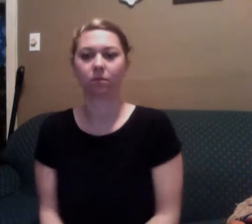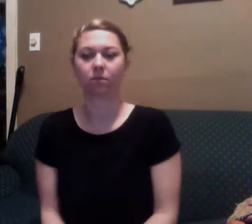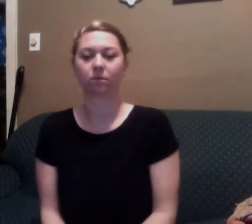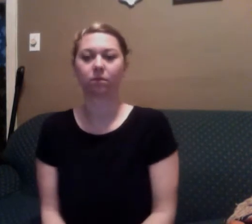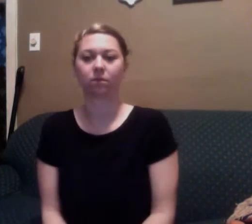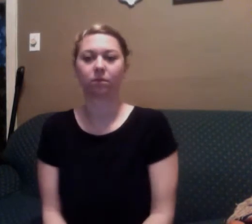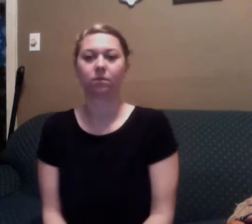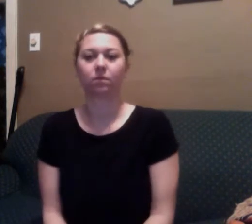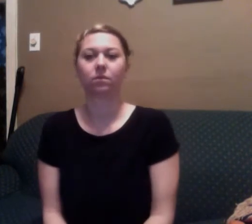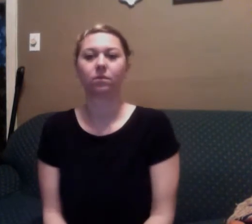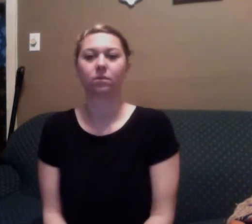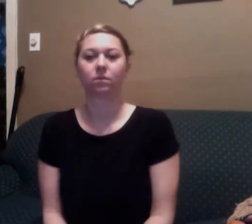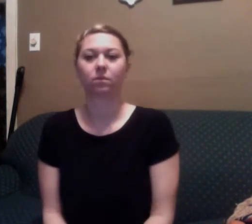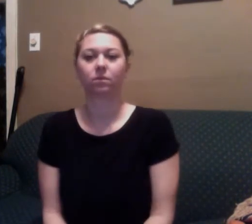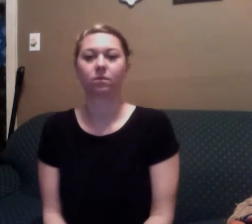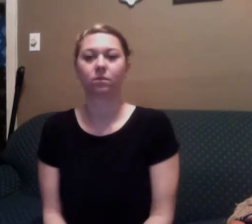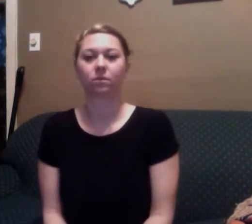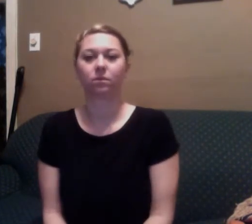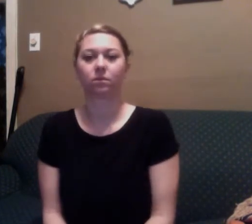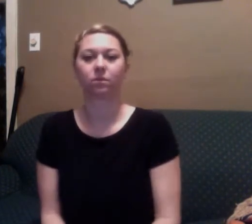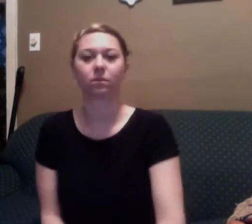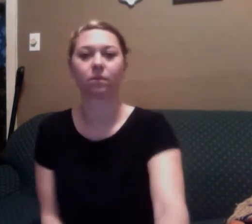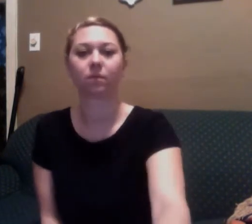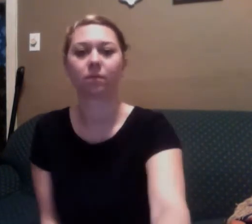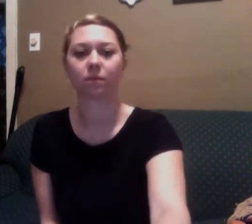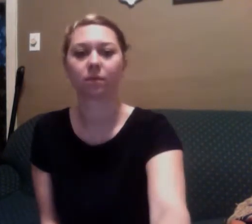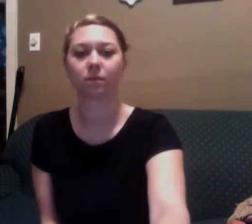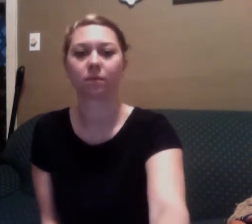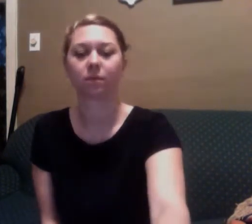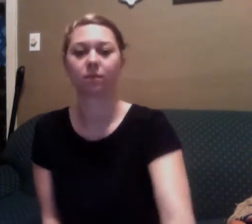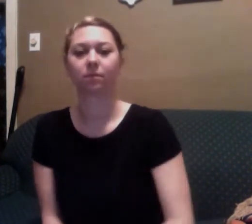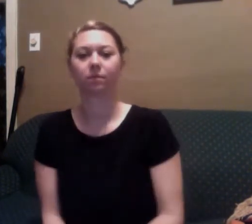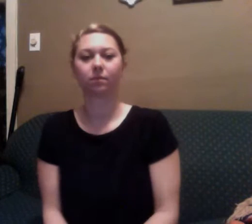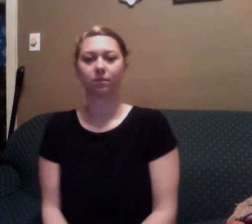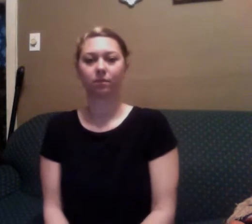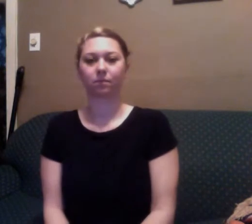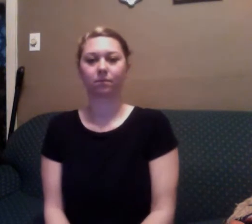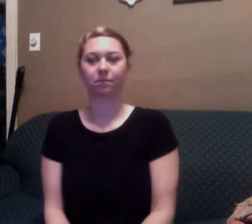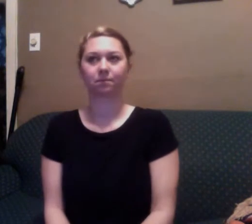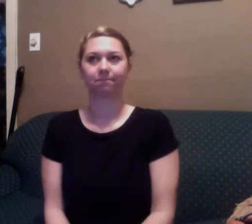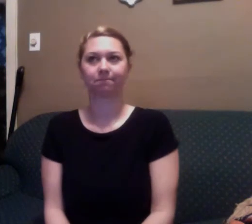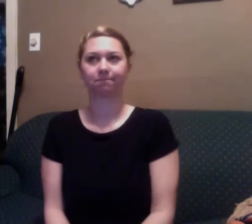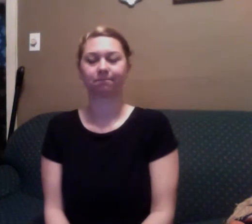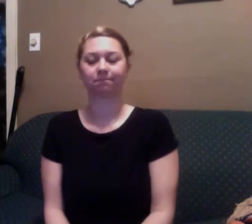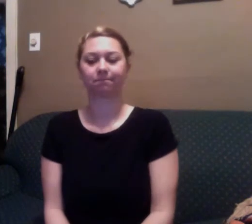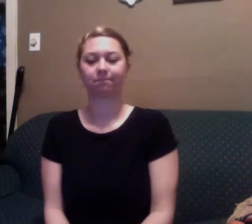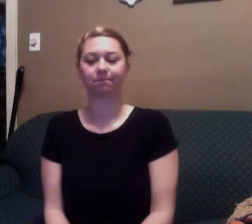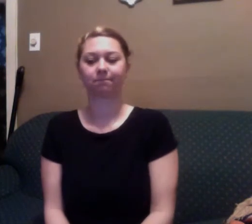food environment is really going to be the most effective solution to